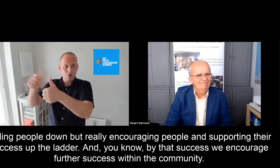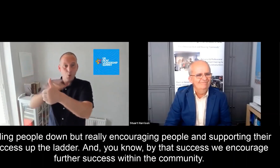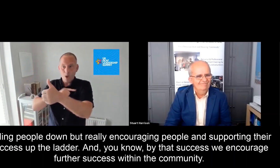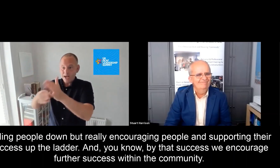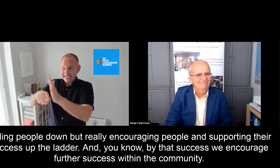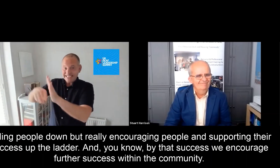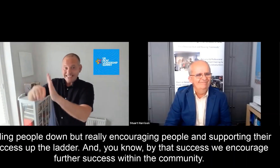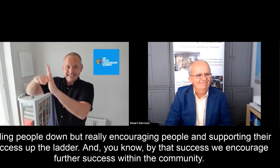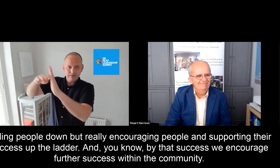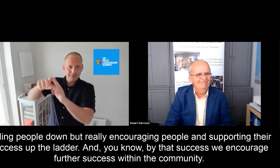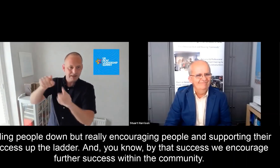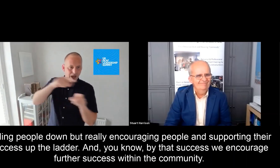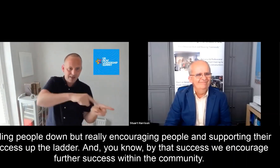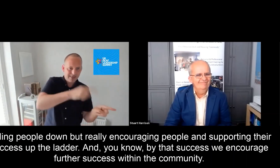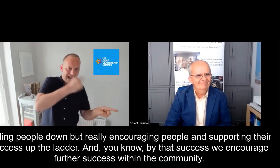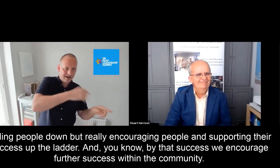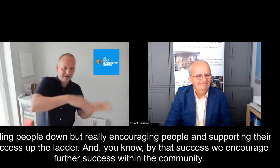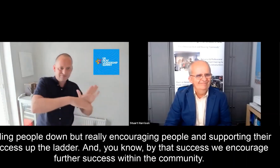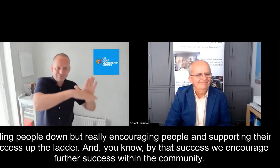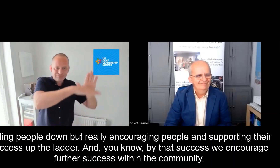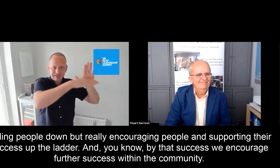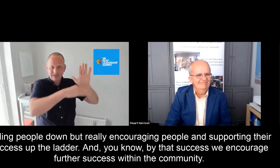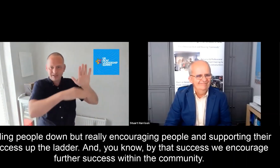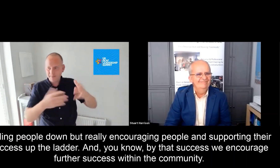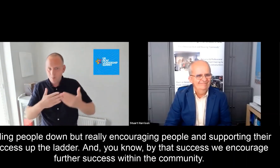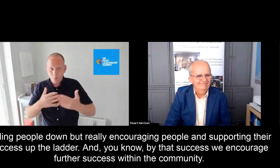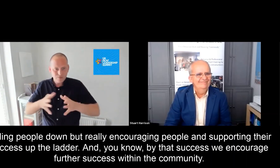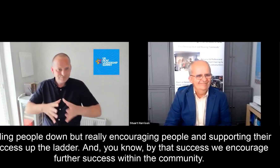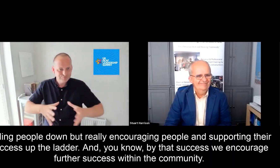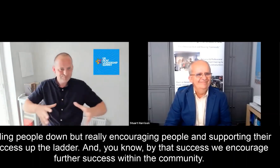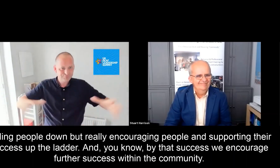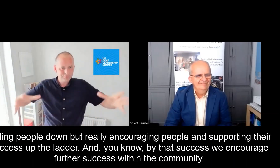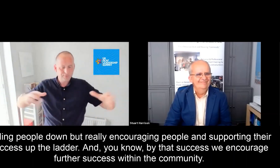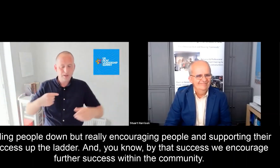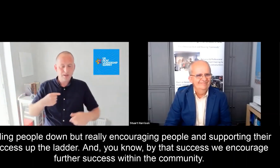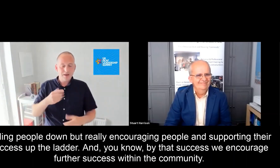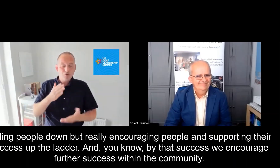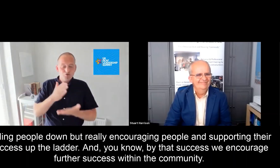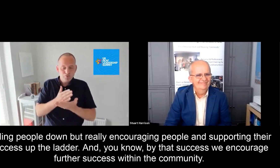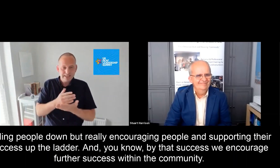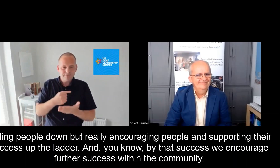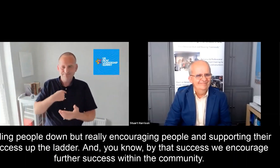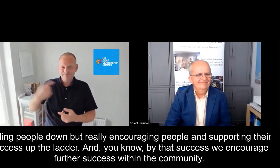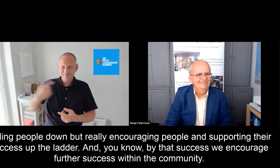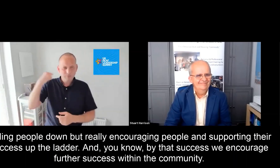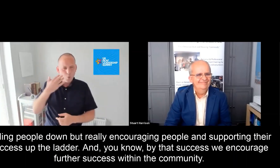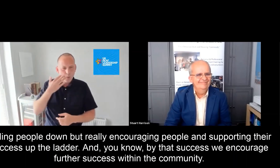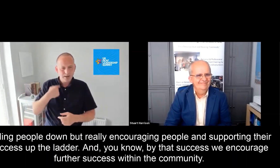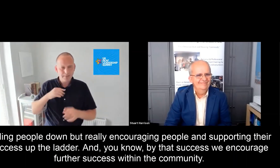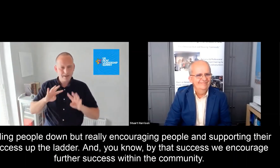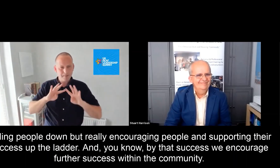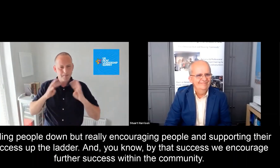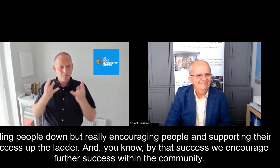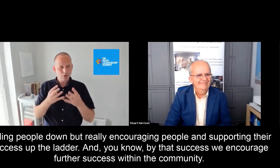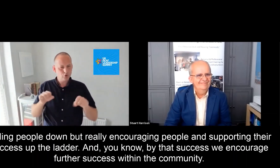and supporting their success up the ladder. And, you know, by that success, we encourage further success within the